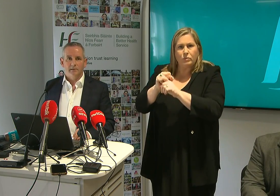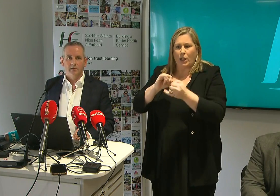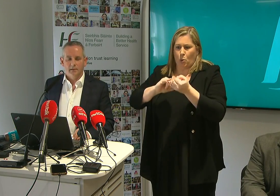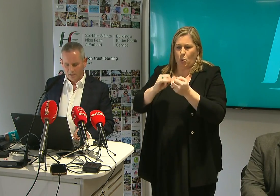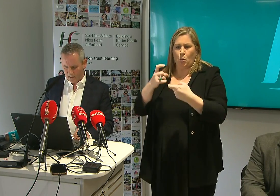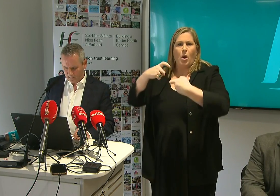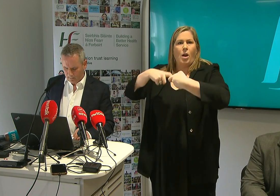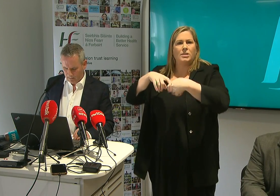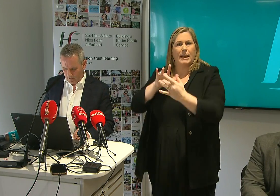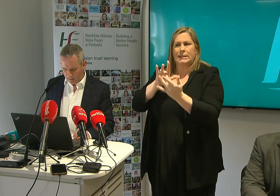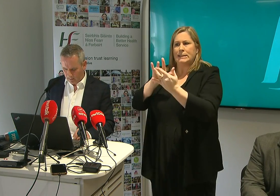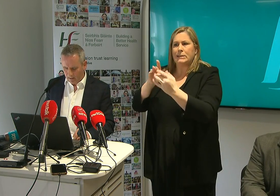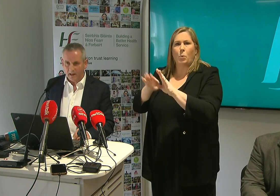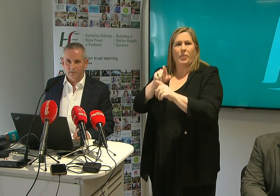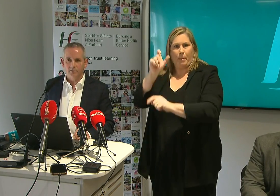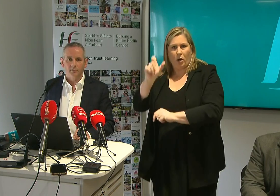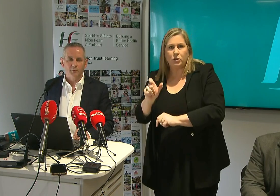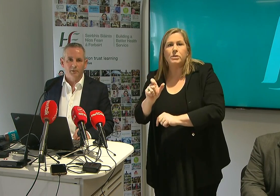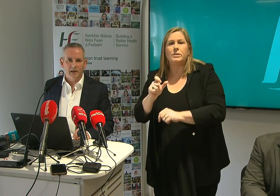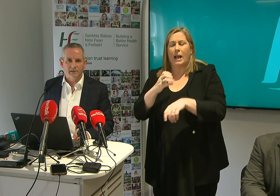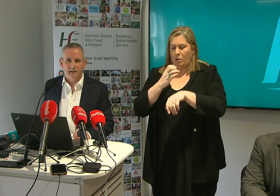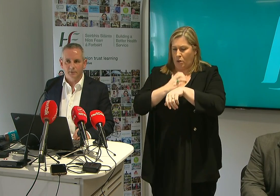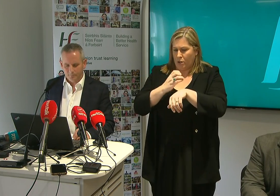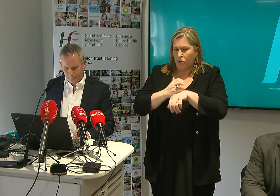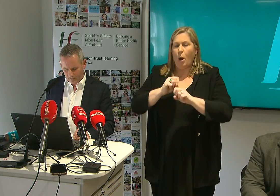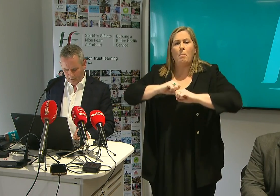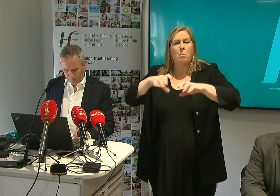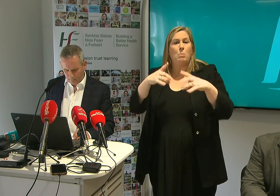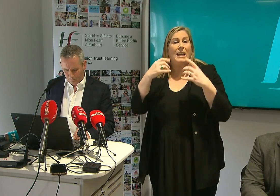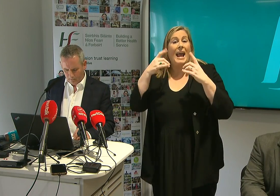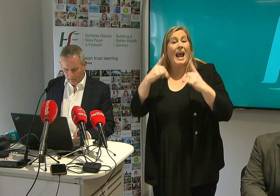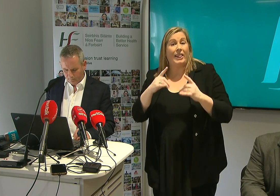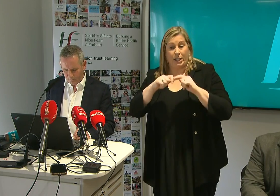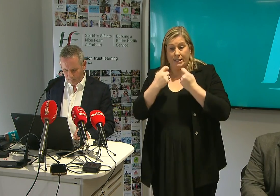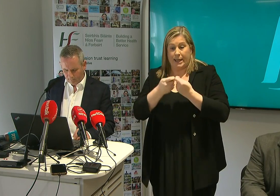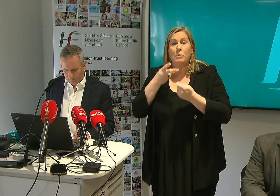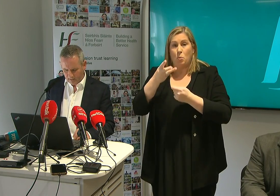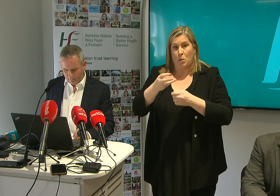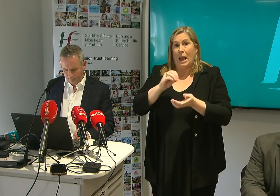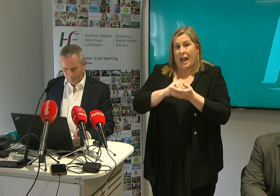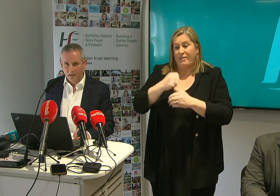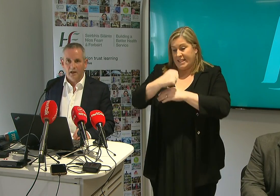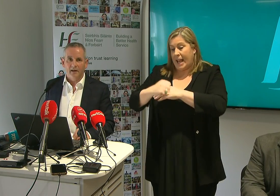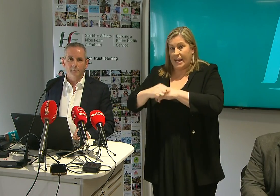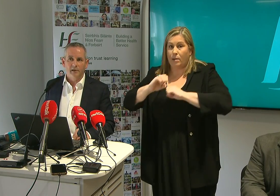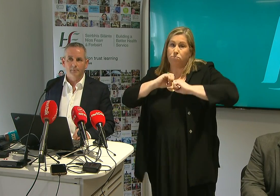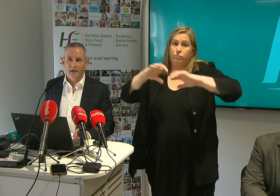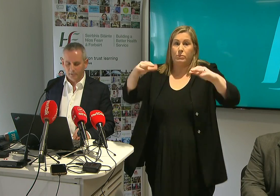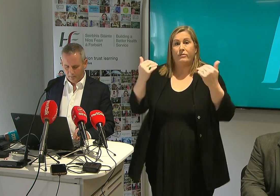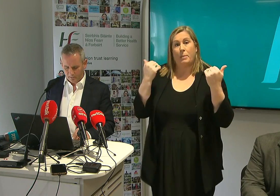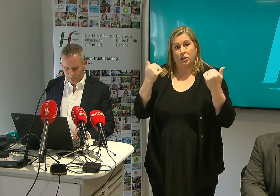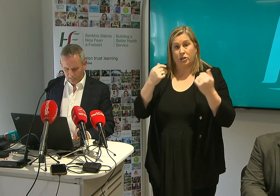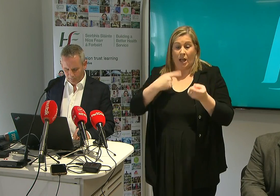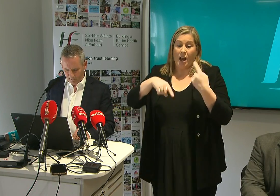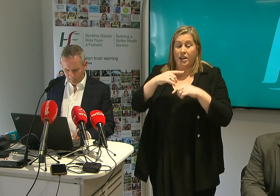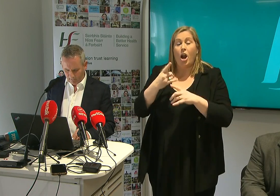text message contact and engagement from our public health teams with all people involved in that one. And the helpline, our